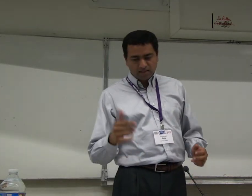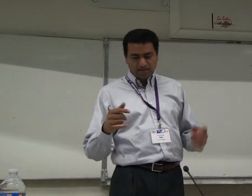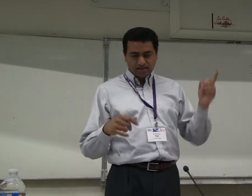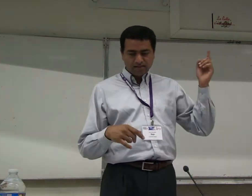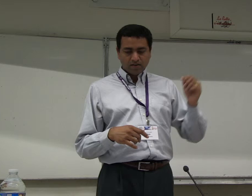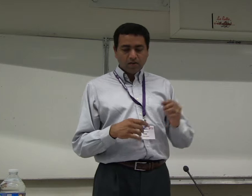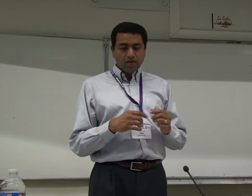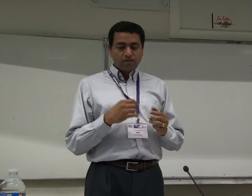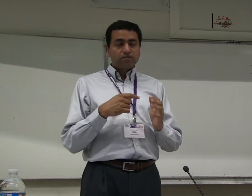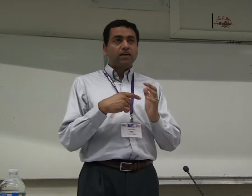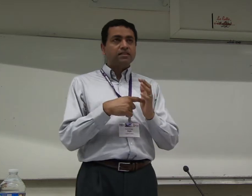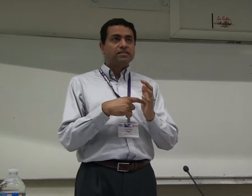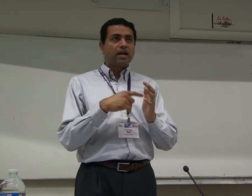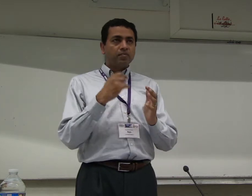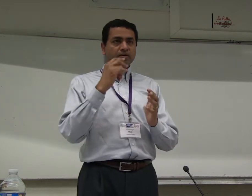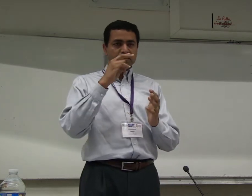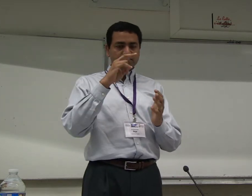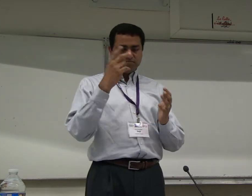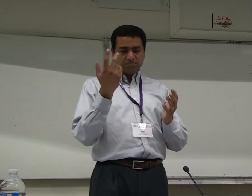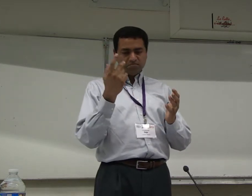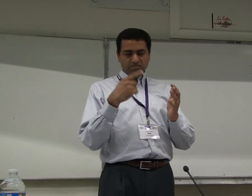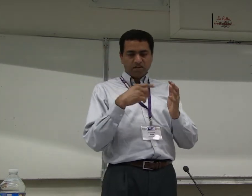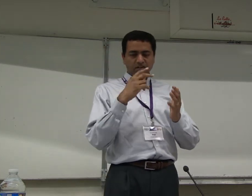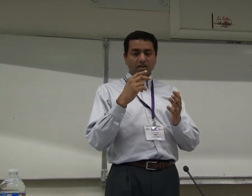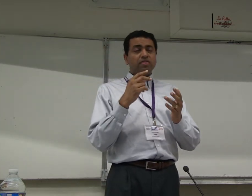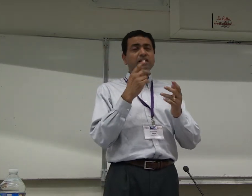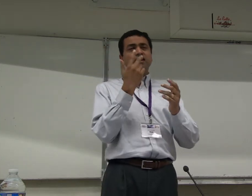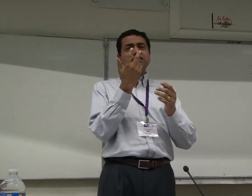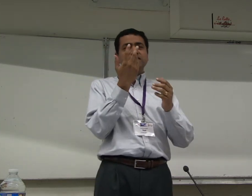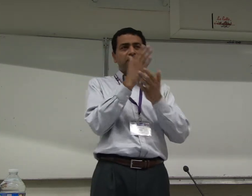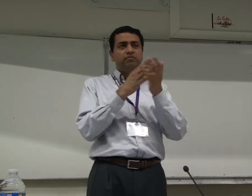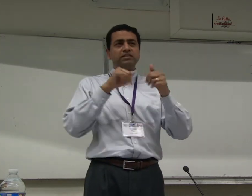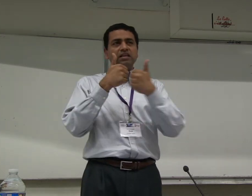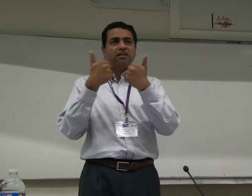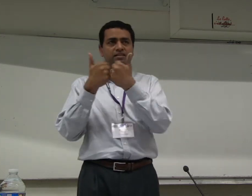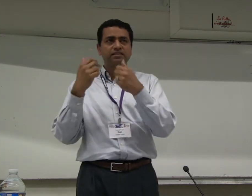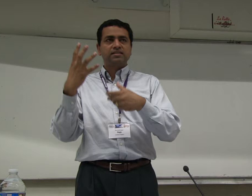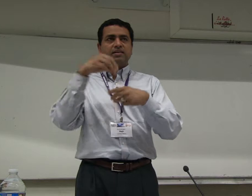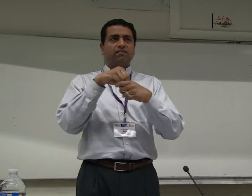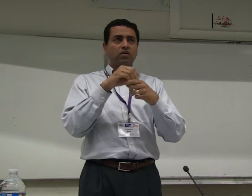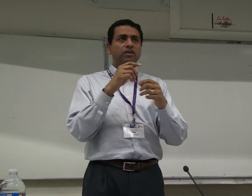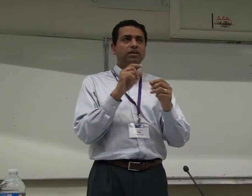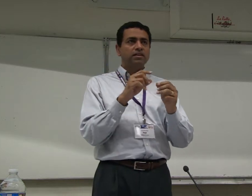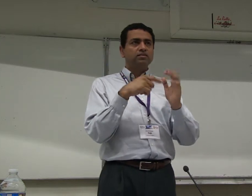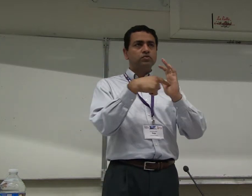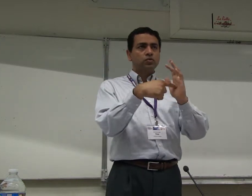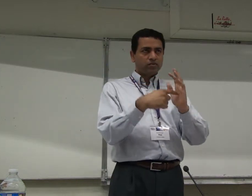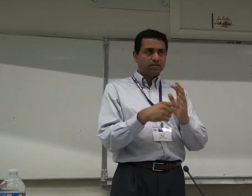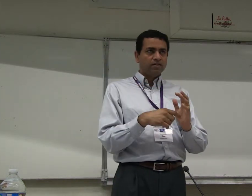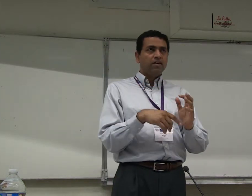presenting this type of information is just having the description in brackets, as you saw on the last slide. So this